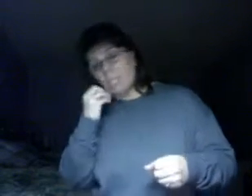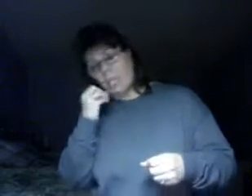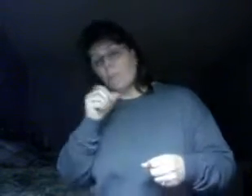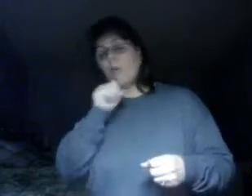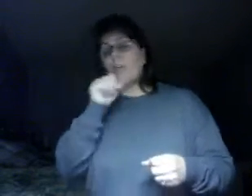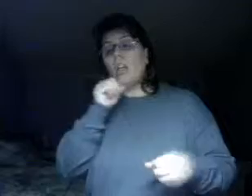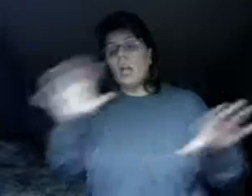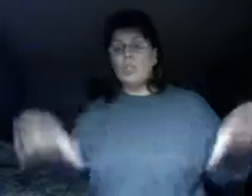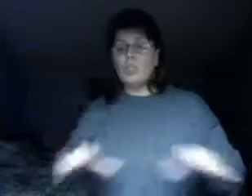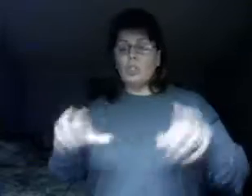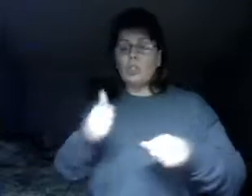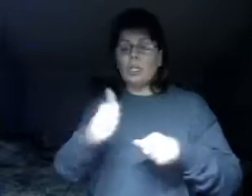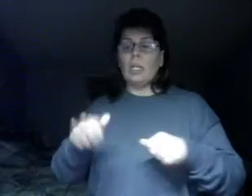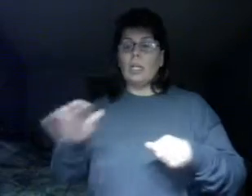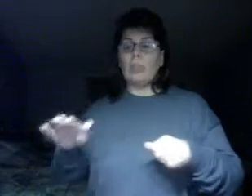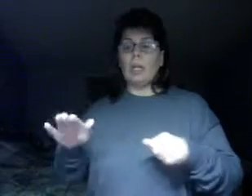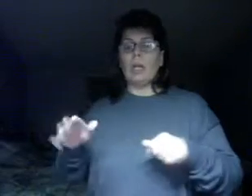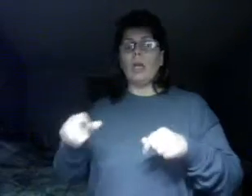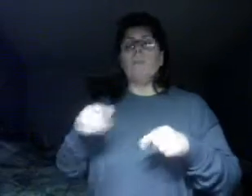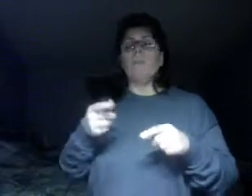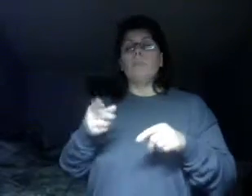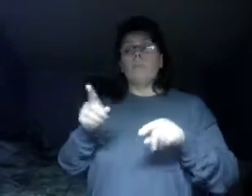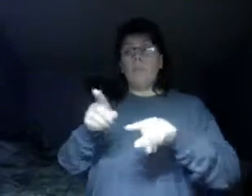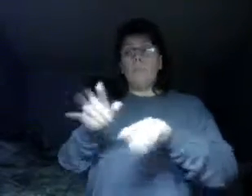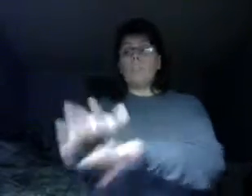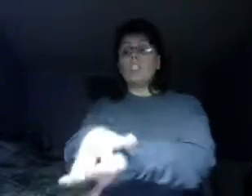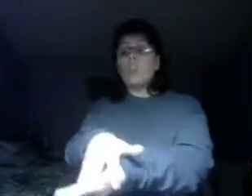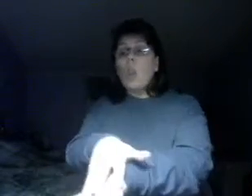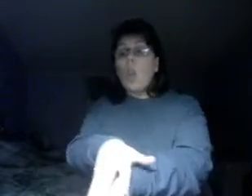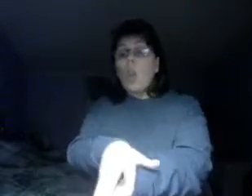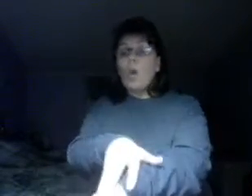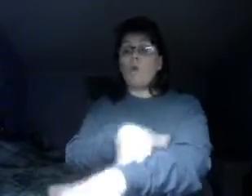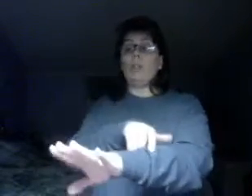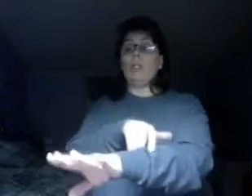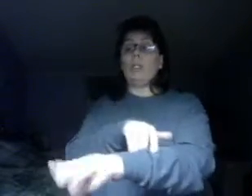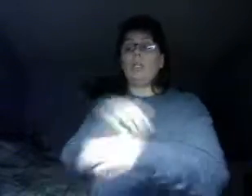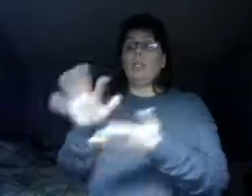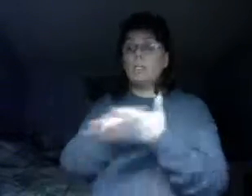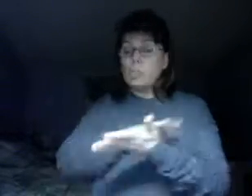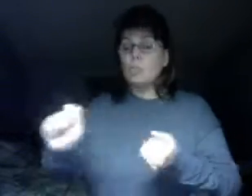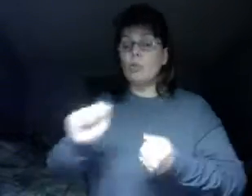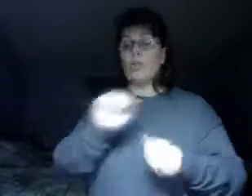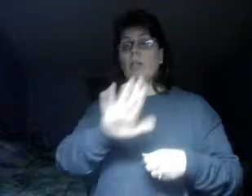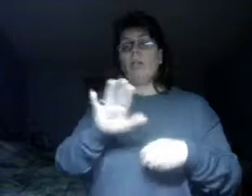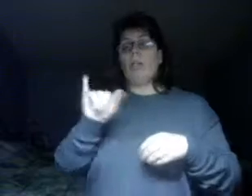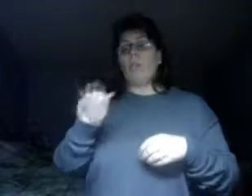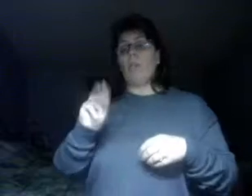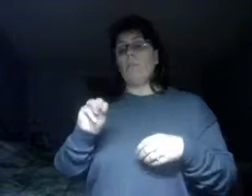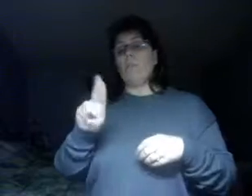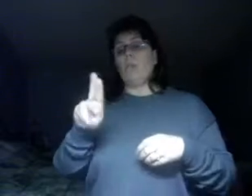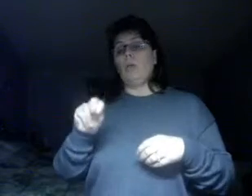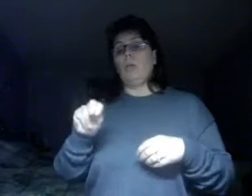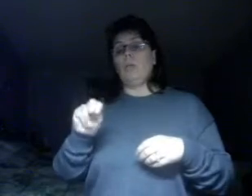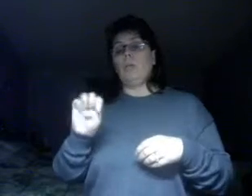time, destroying the immune system, but at different rates for different people. Another thing about the